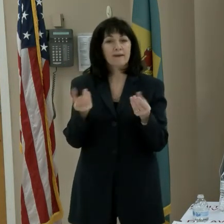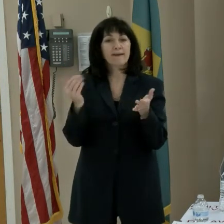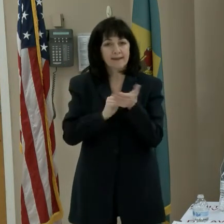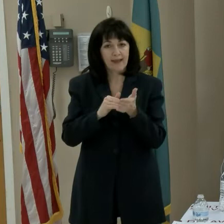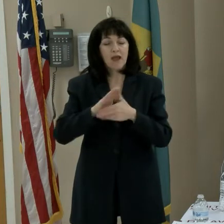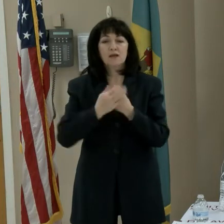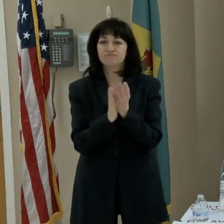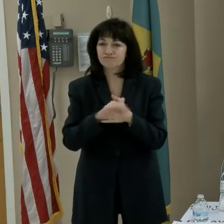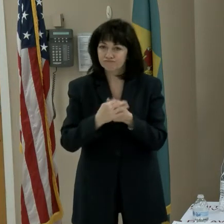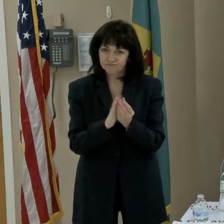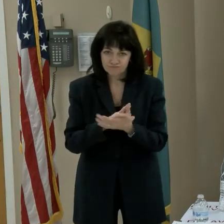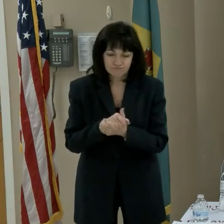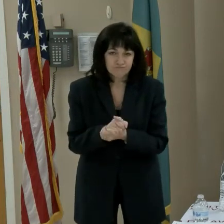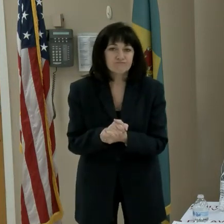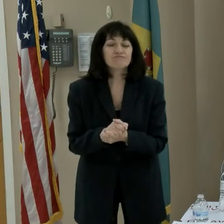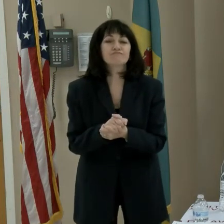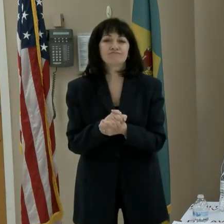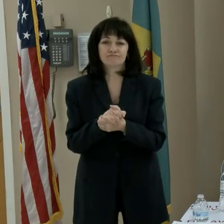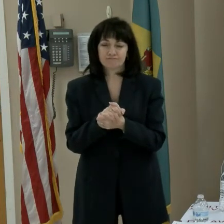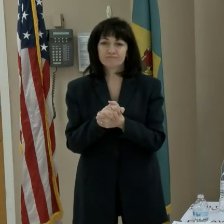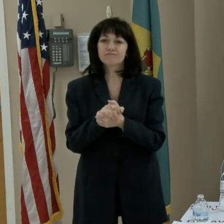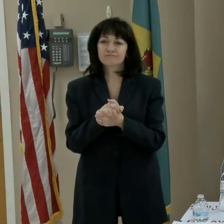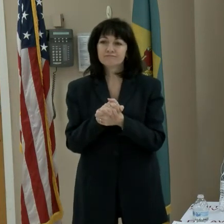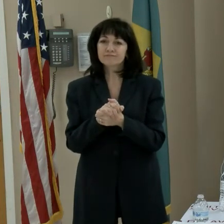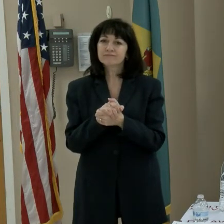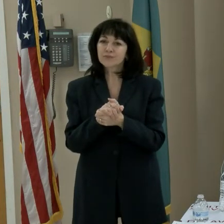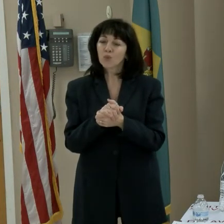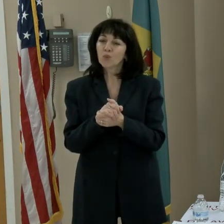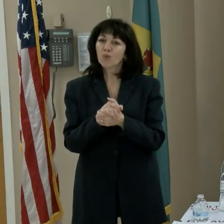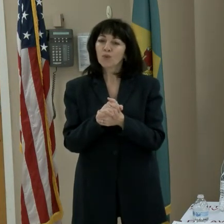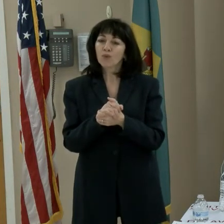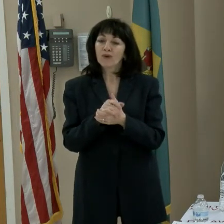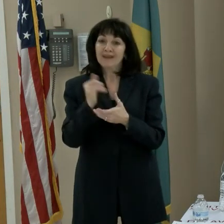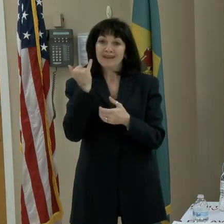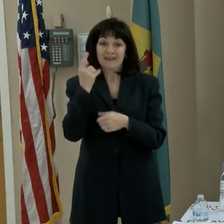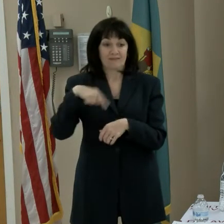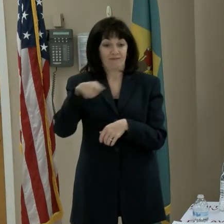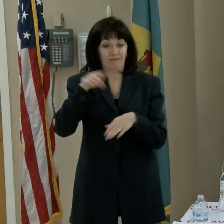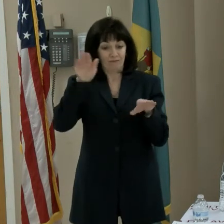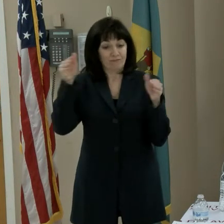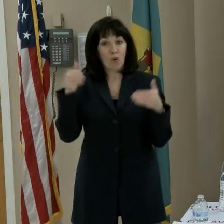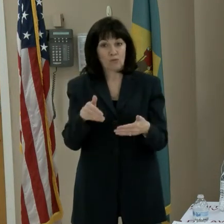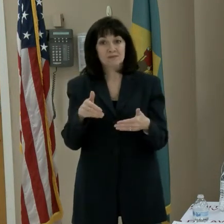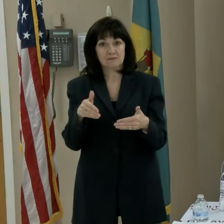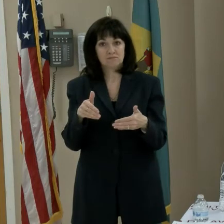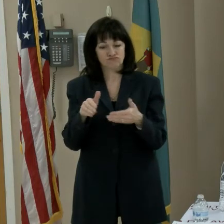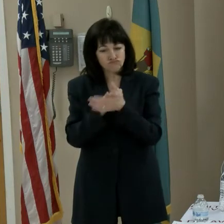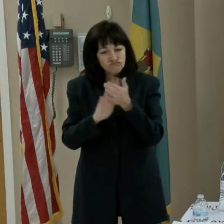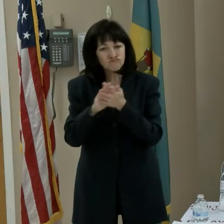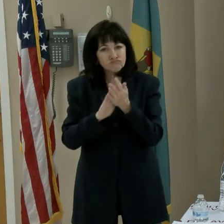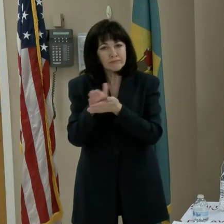again. The more diligent we can be with that, the safer.